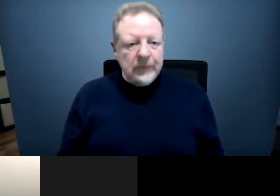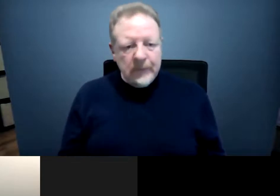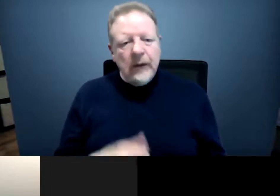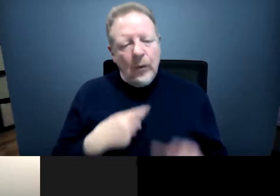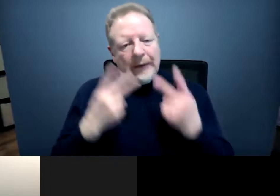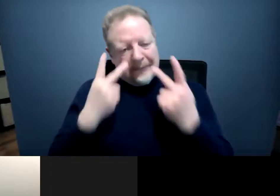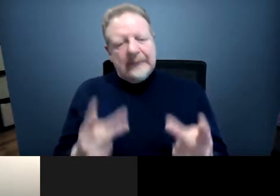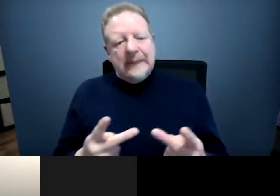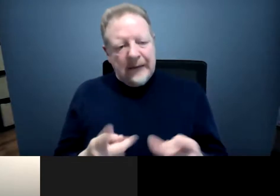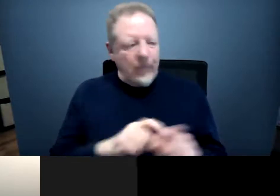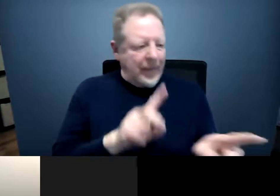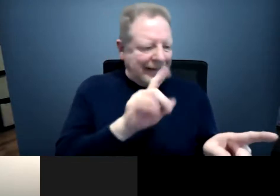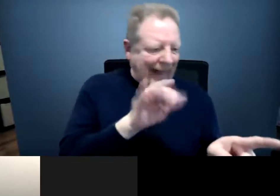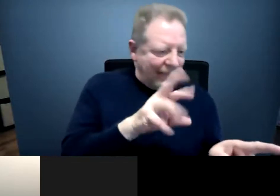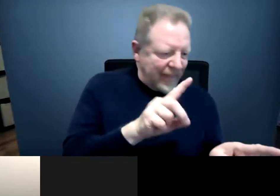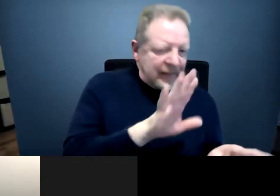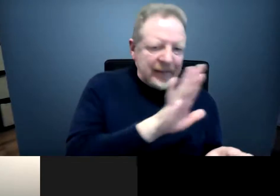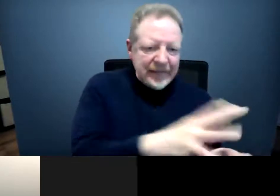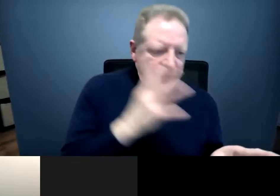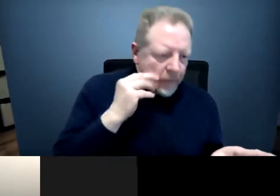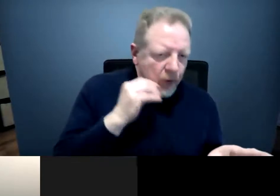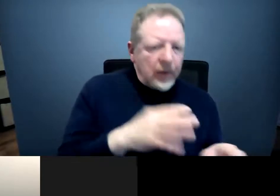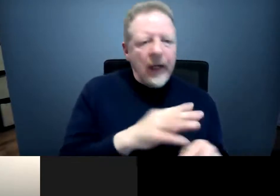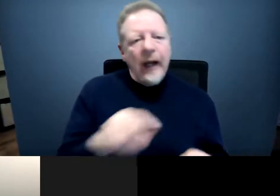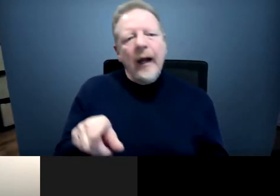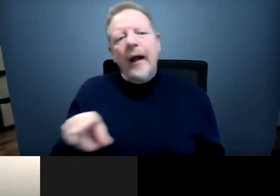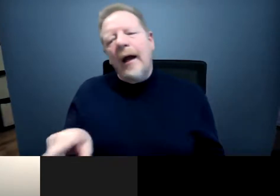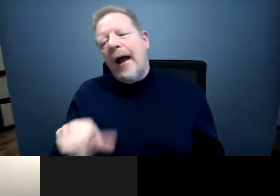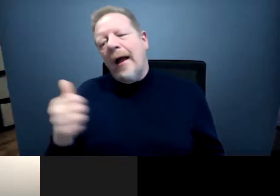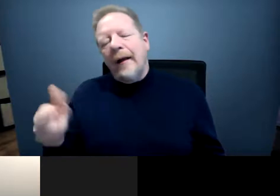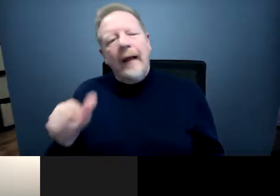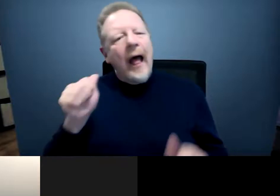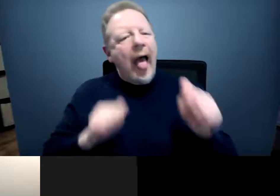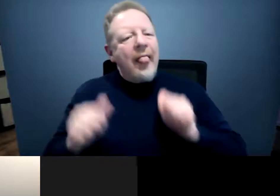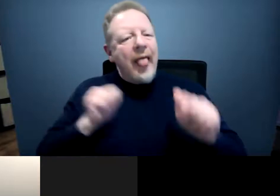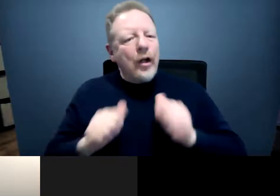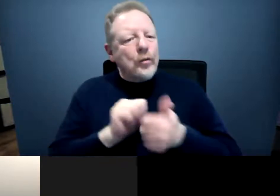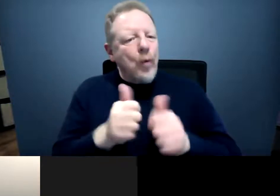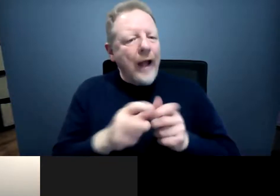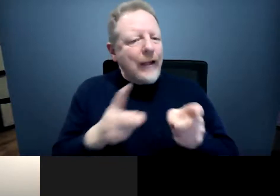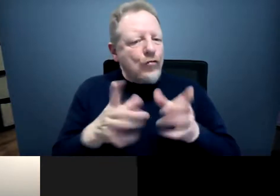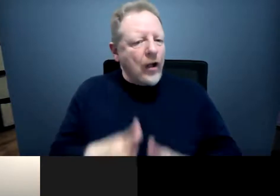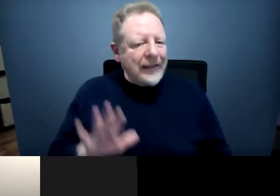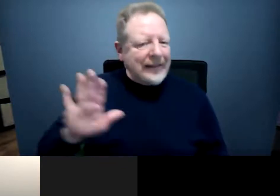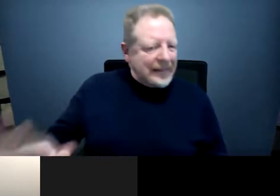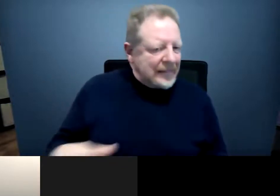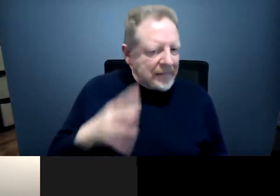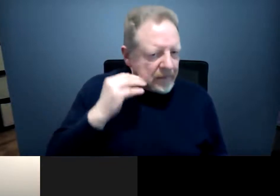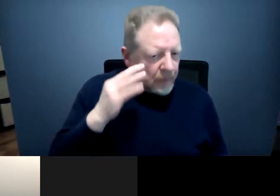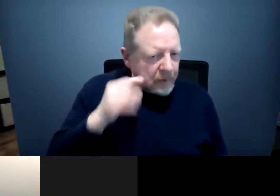David and the athletic director Yeah. as well. Right. And that's just a few people